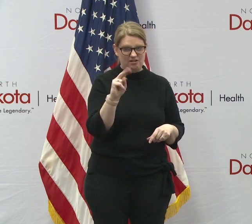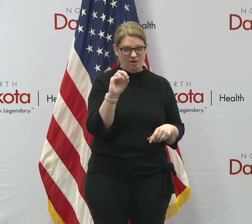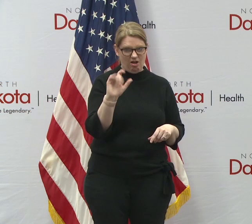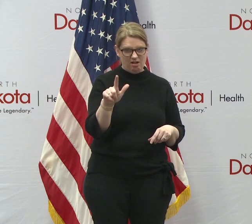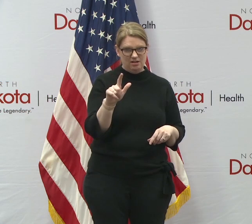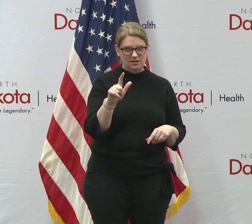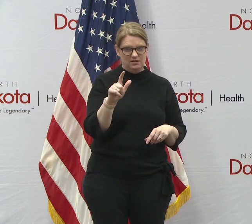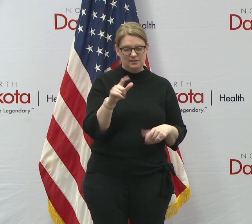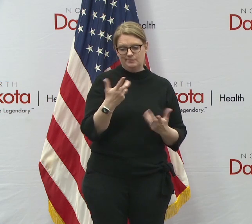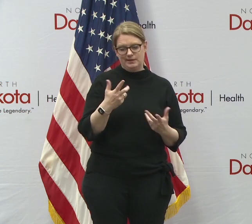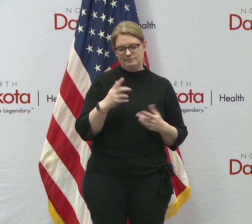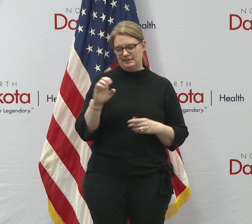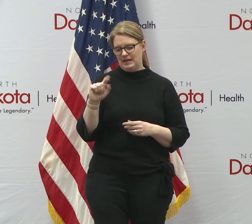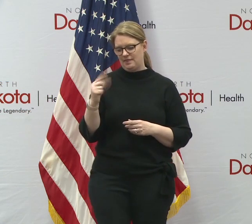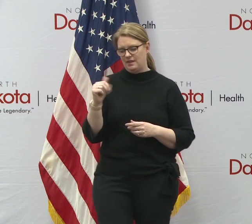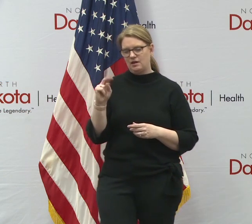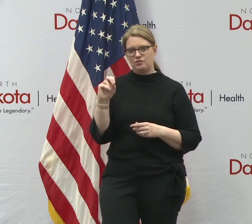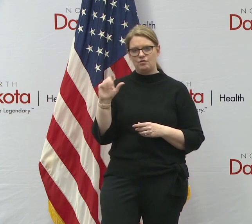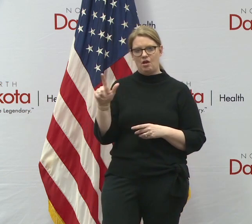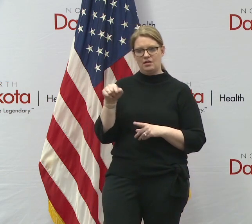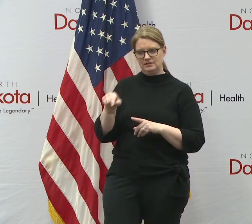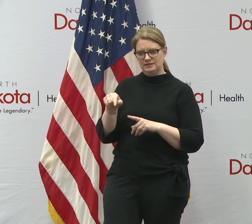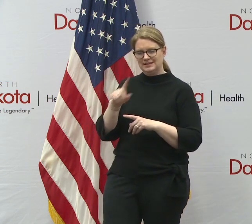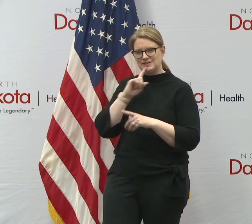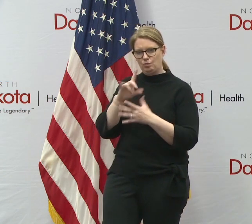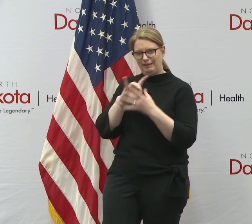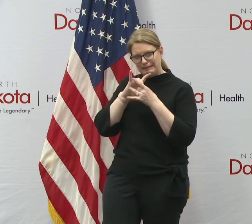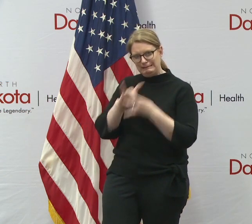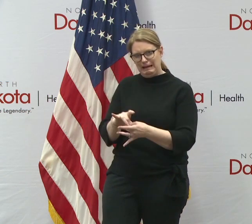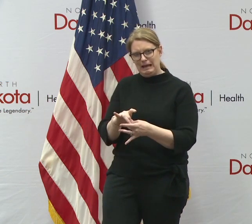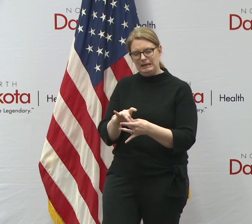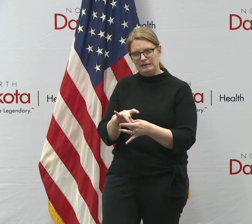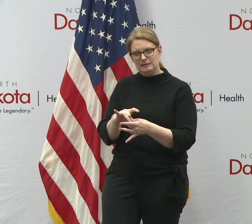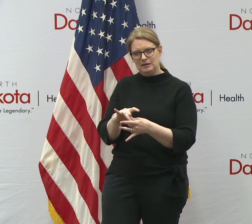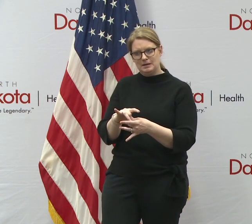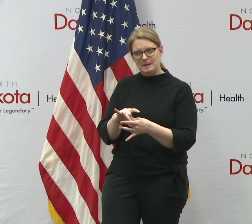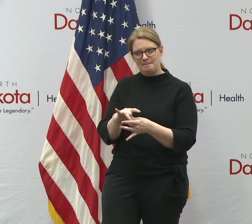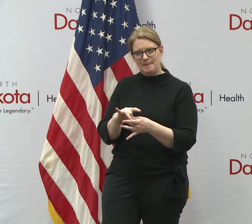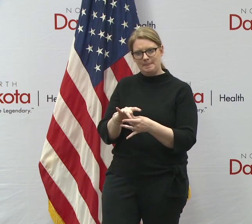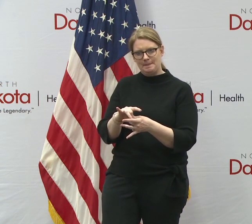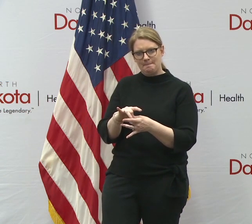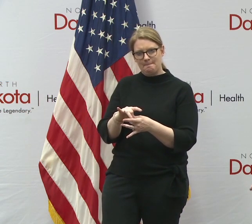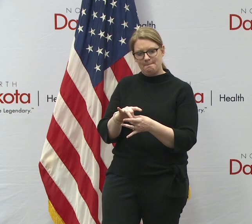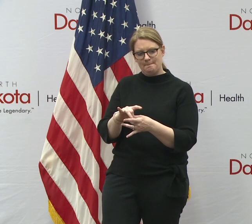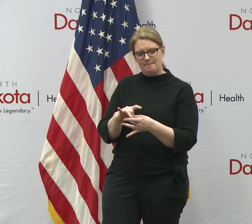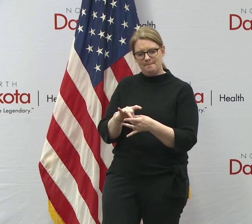know about ethanol right now is that ethanol is really tied to the